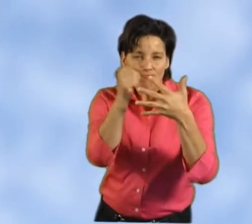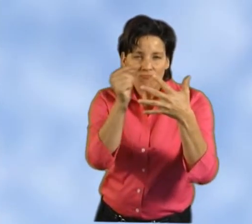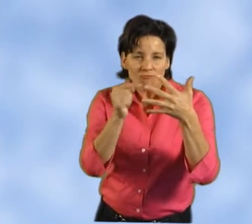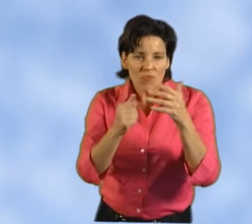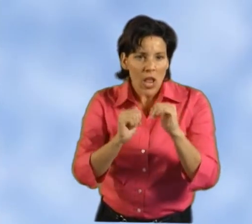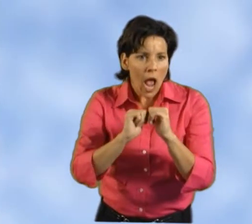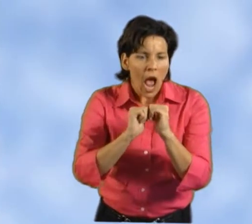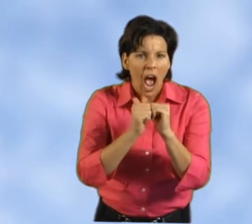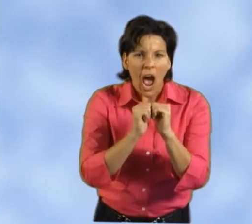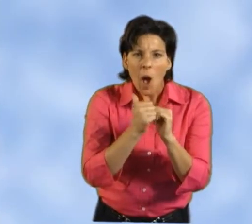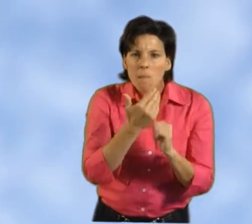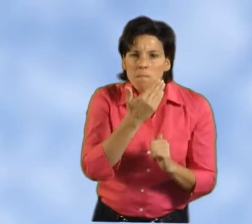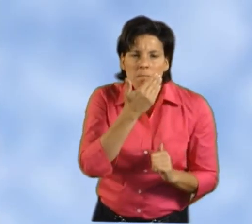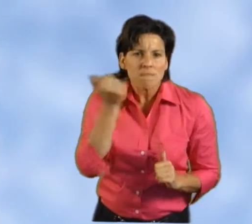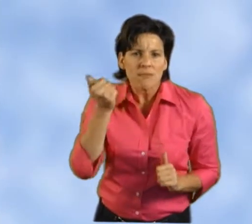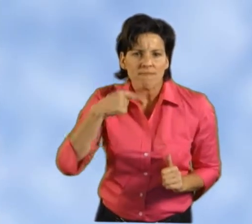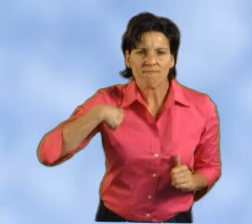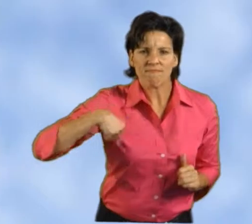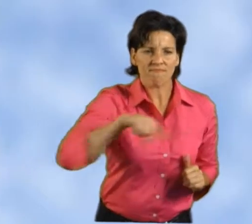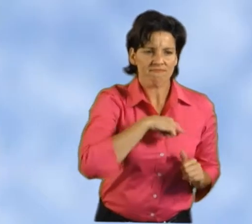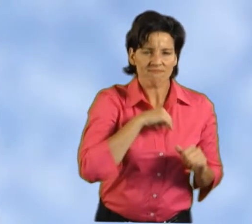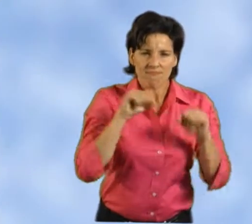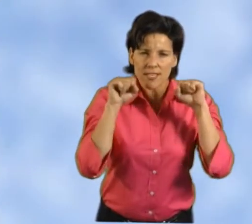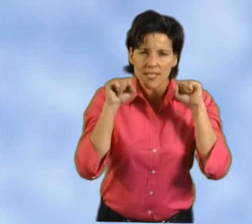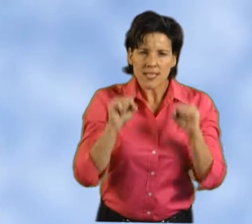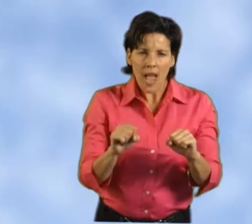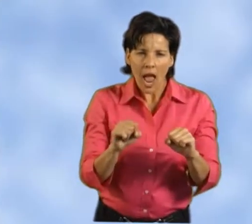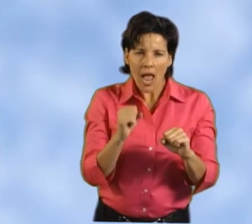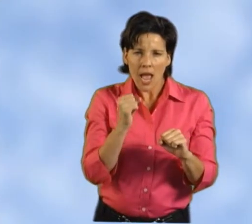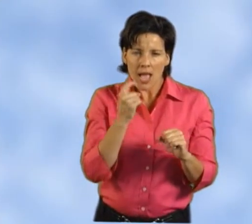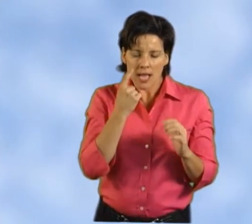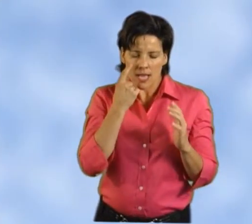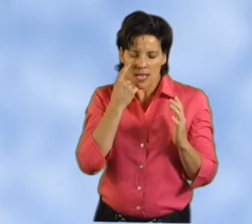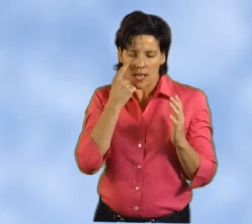be better equipped to discuss these issues with your doctor or other healthcare provider.